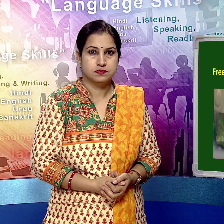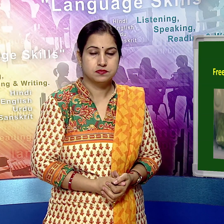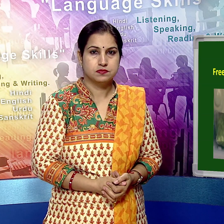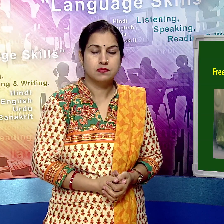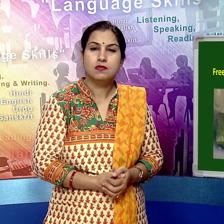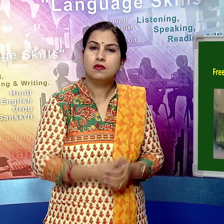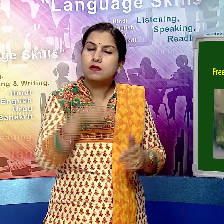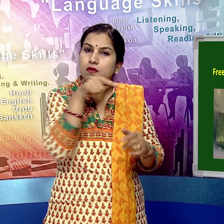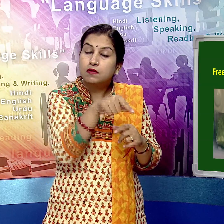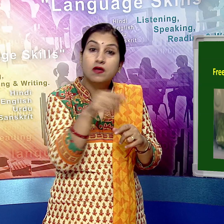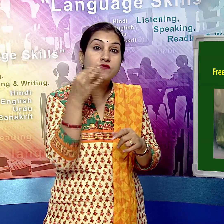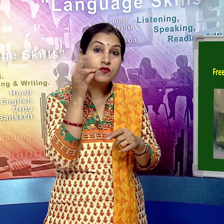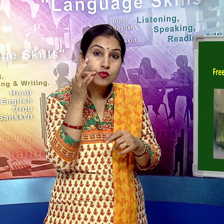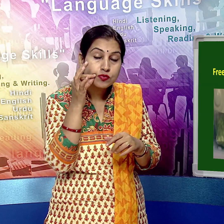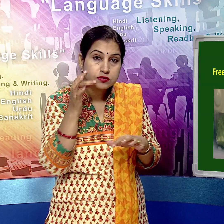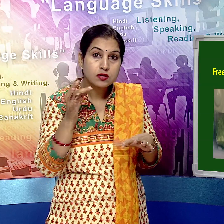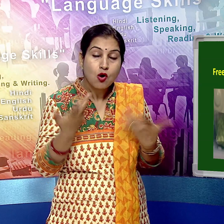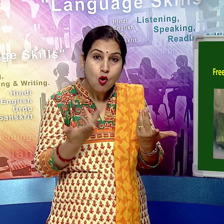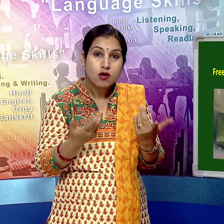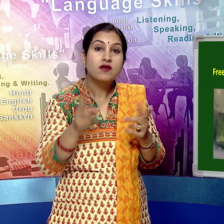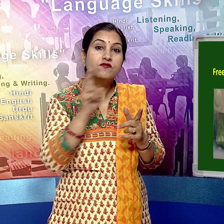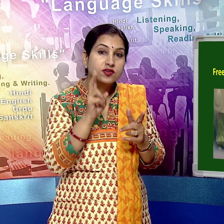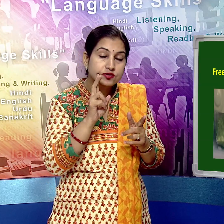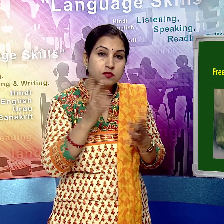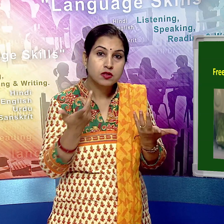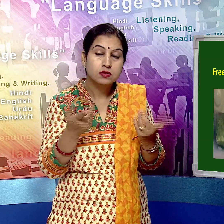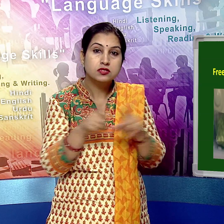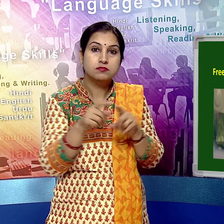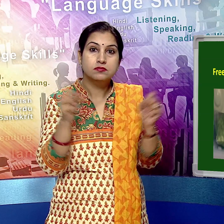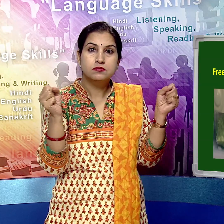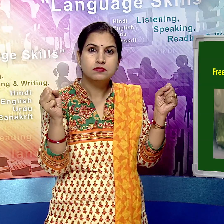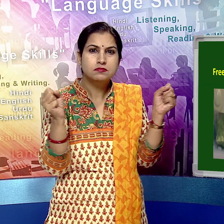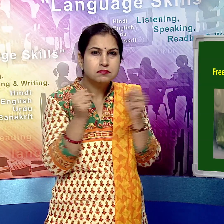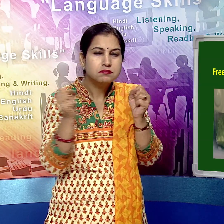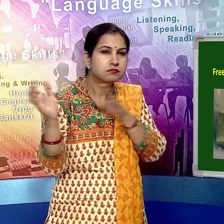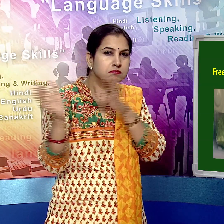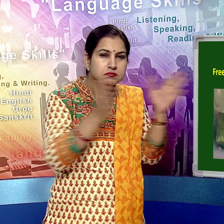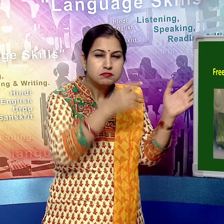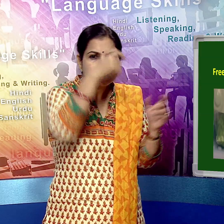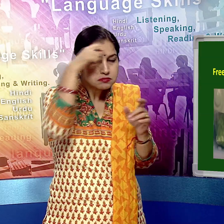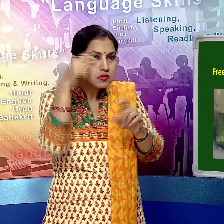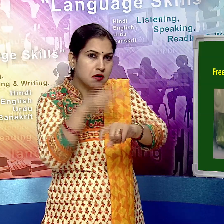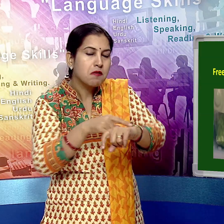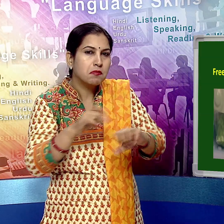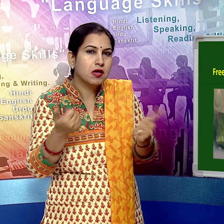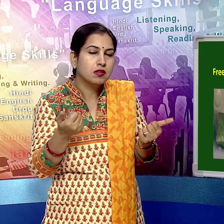Freezing fruits and vegetables in season can be of great benefit